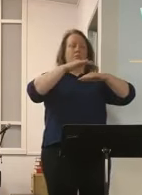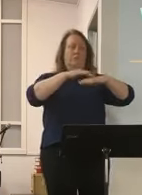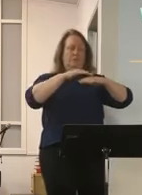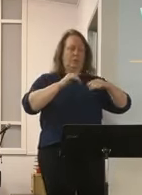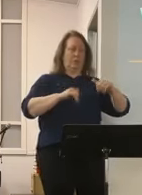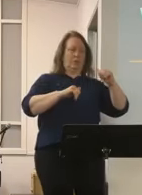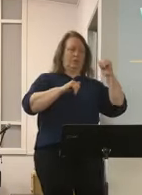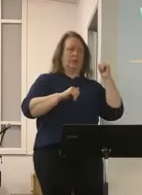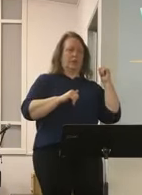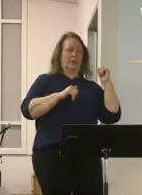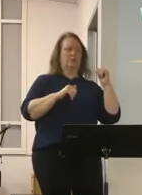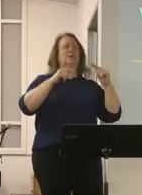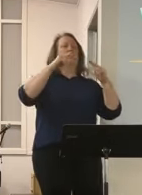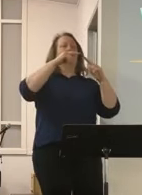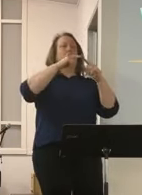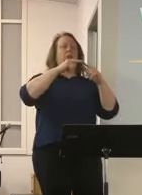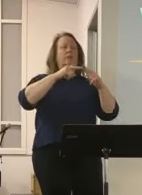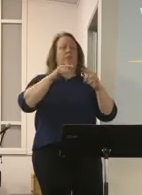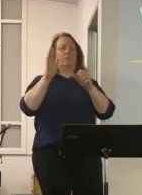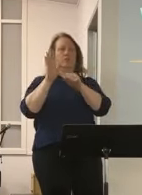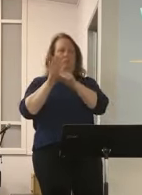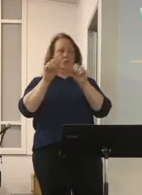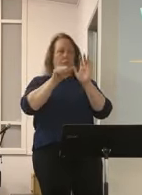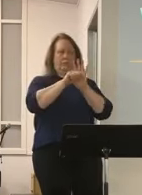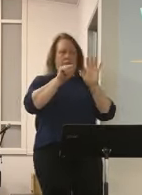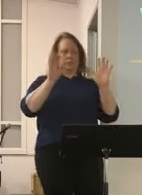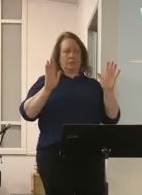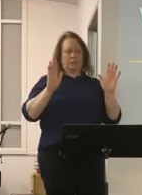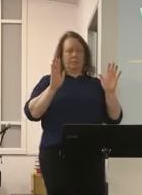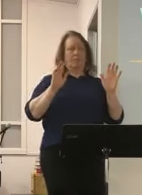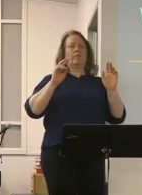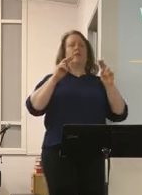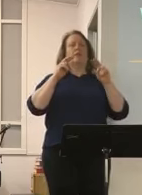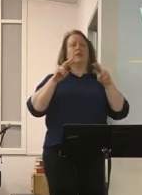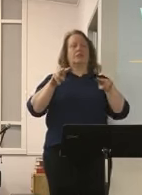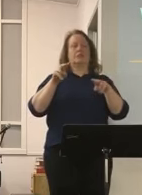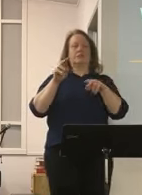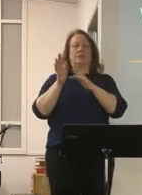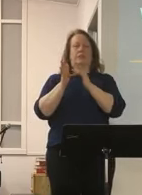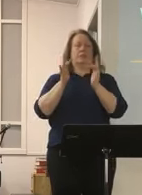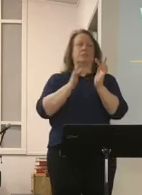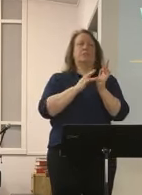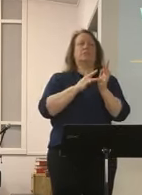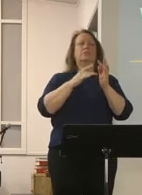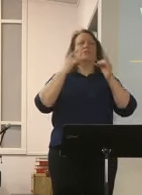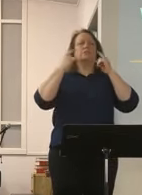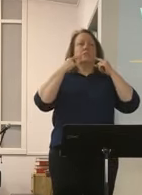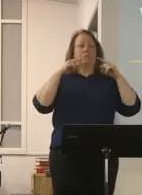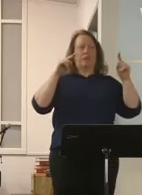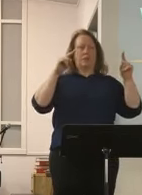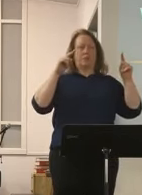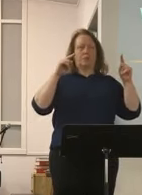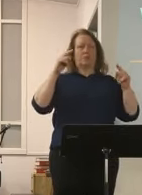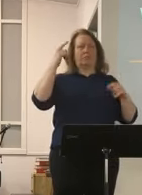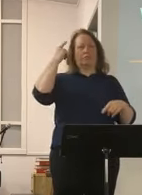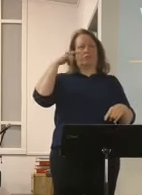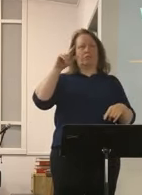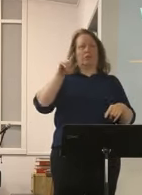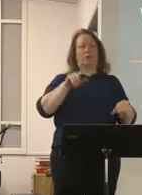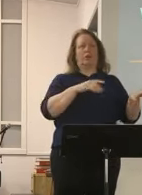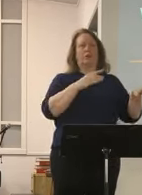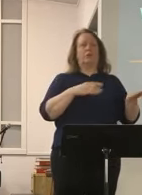to the crucifixion. And we're going to start seeing where Jesus is going to be renowned for